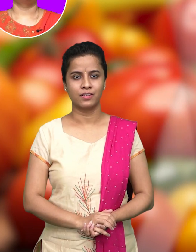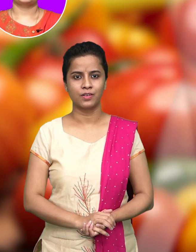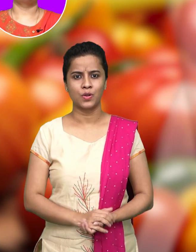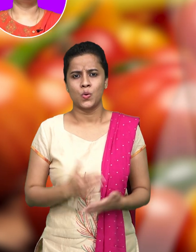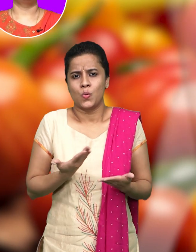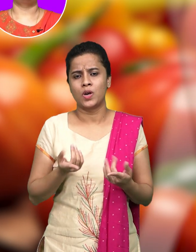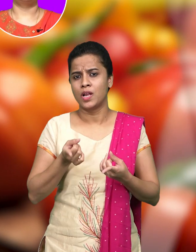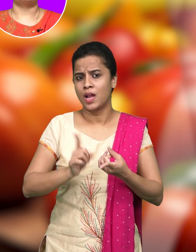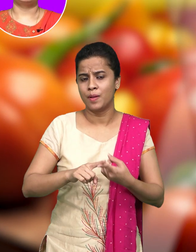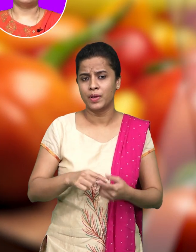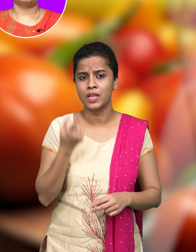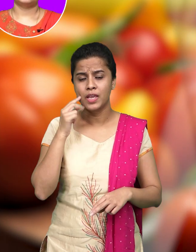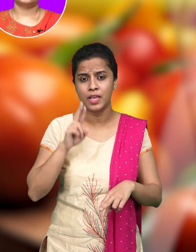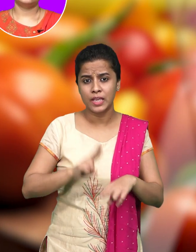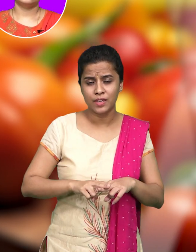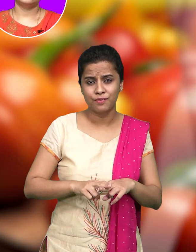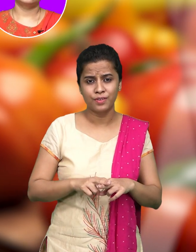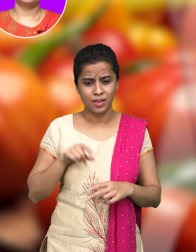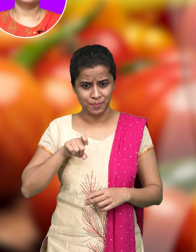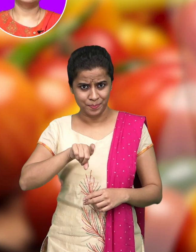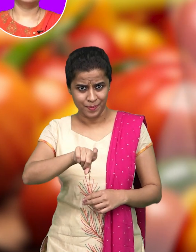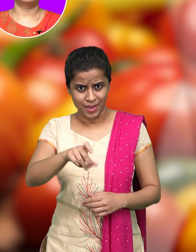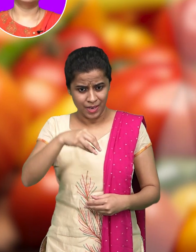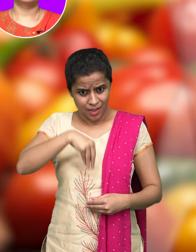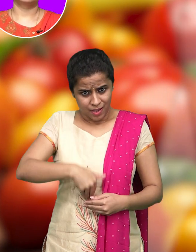What would happen if they were not present?